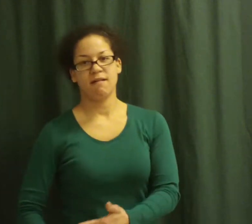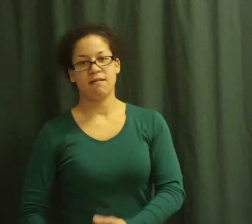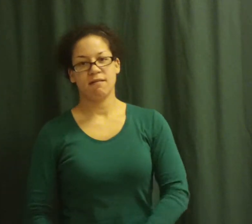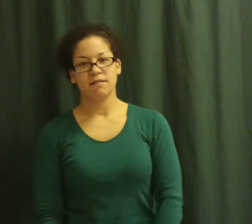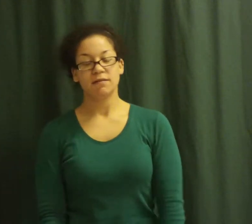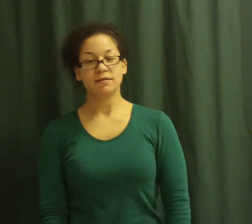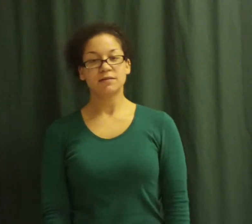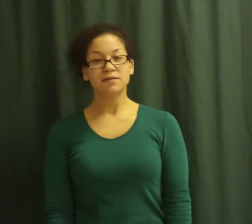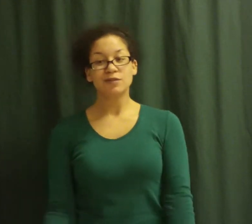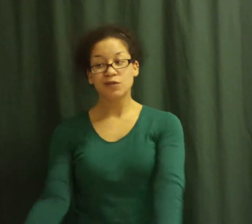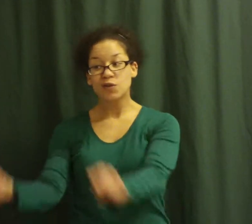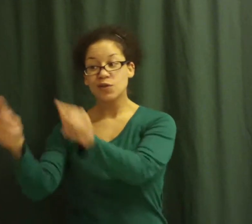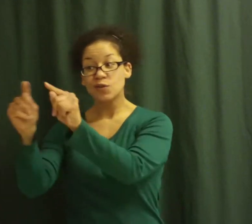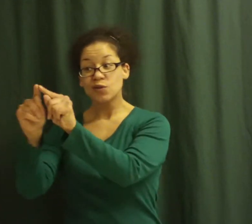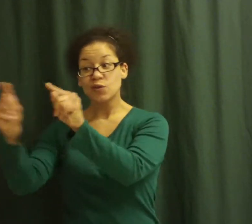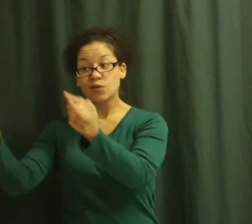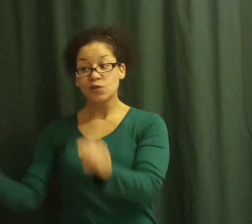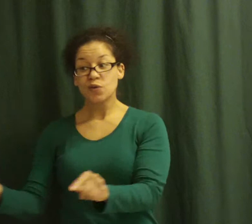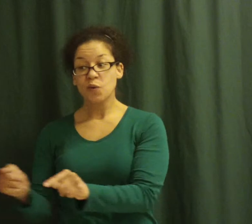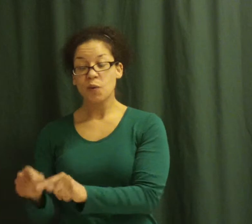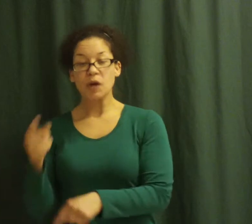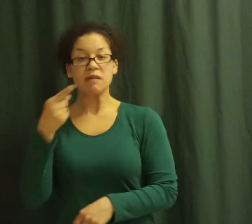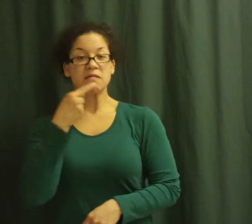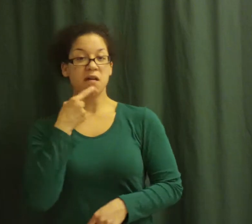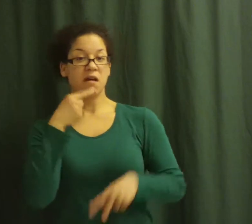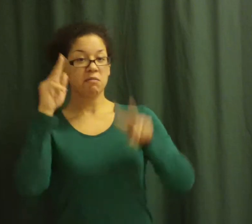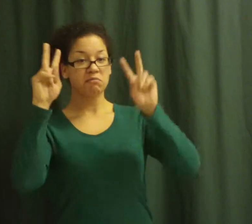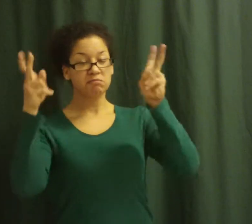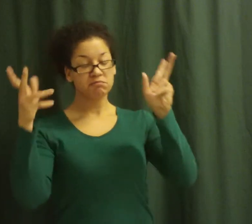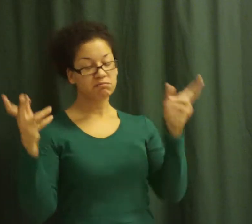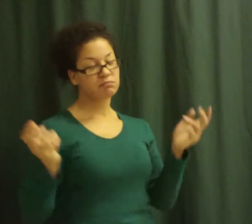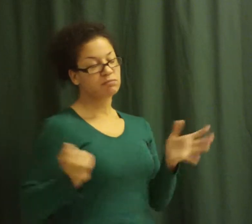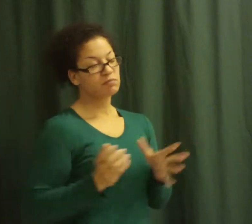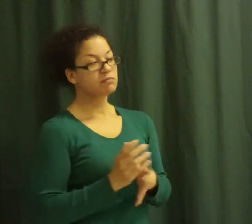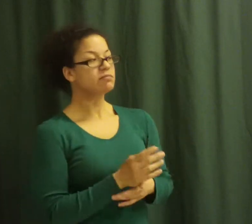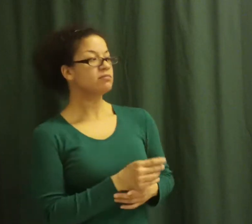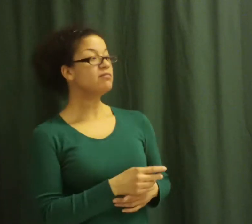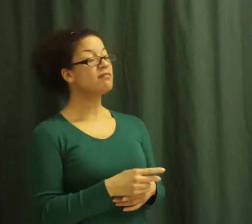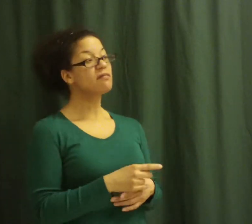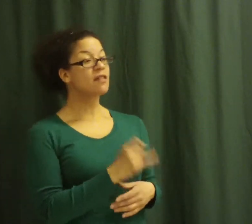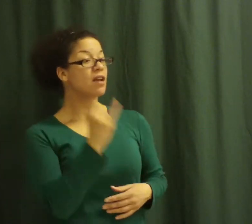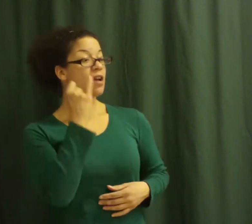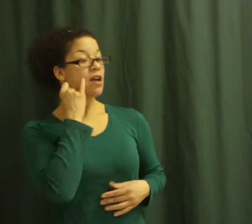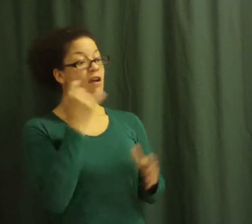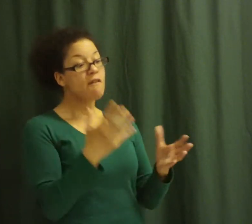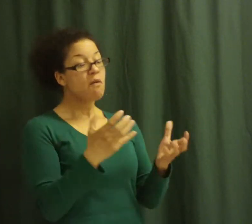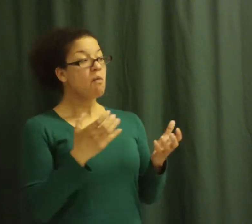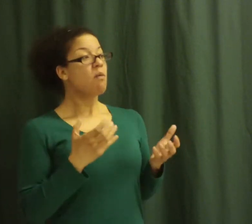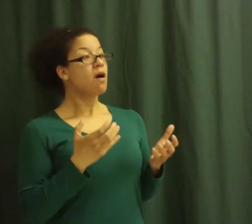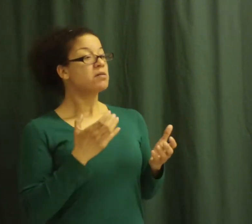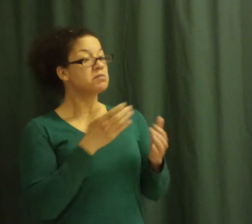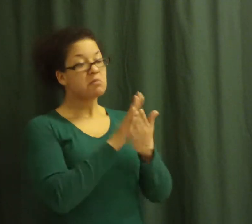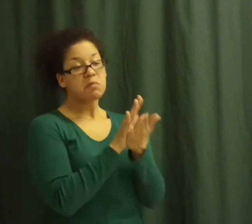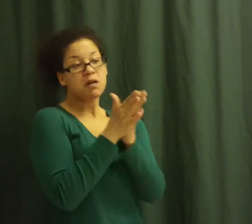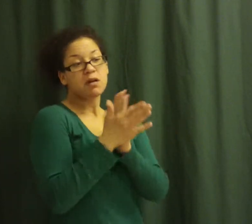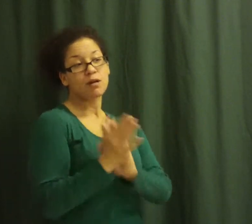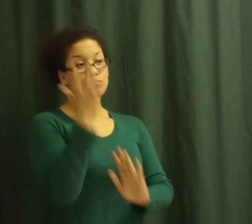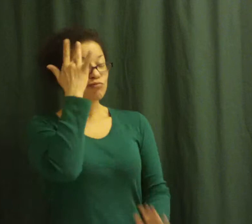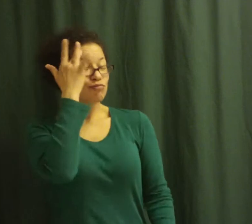The squares say this: if you want to be smart and beautiful and